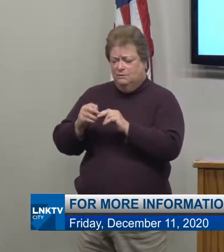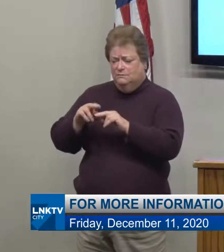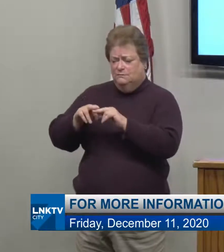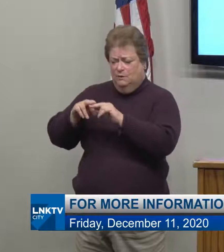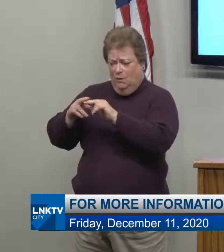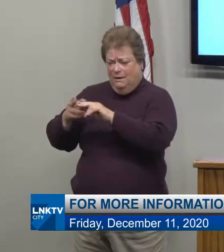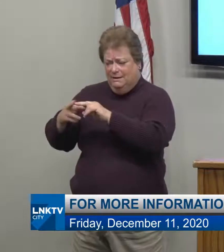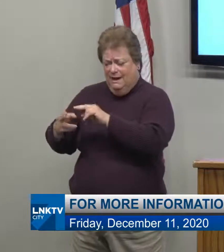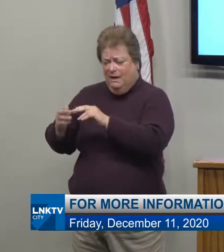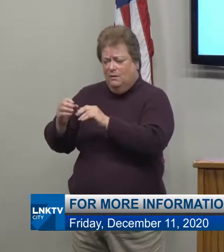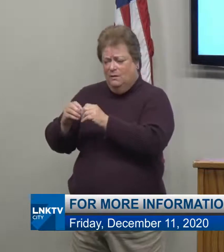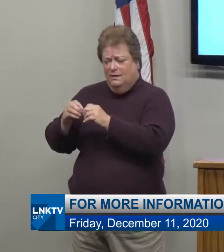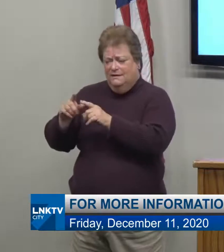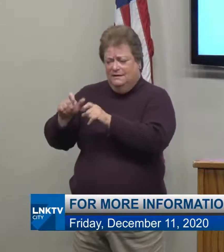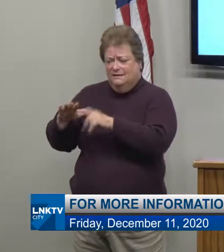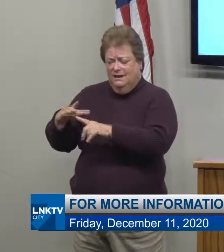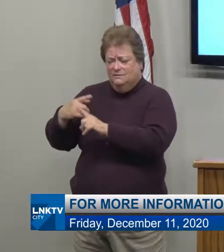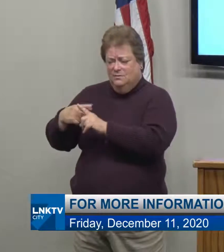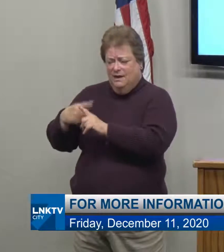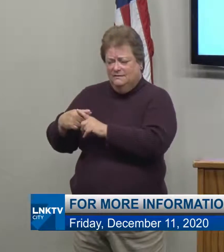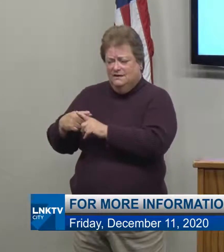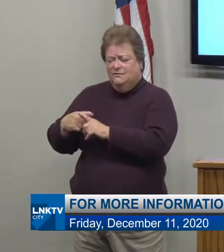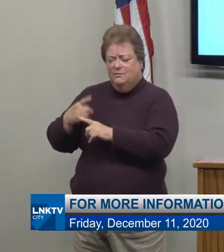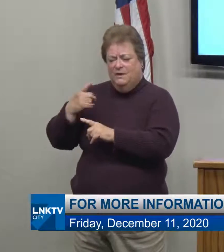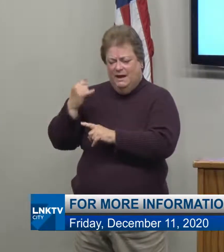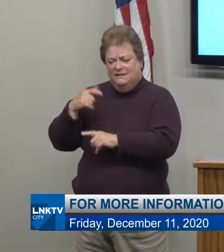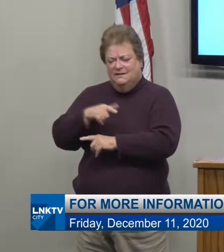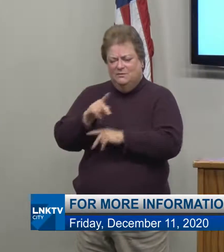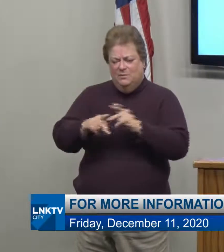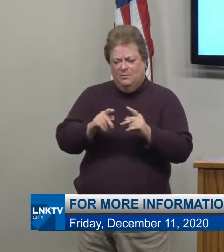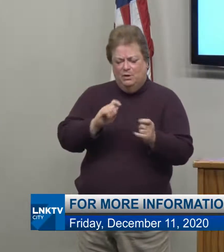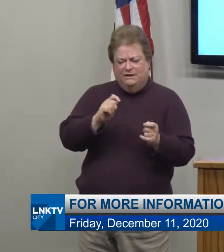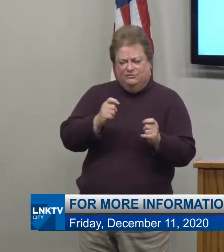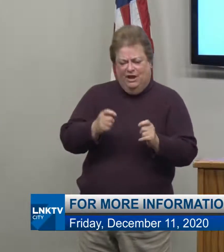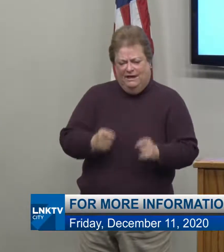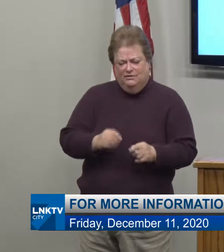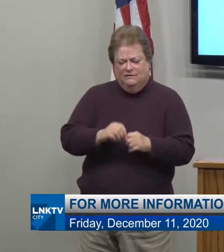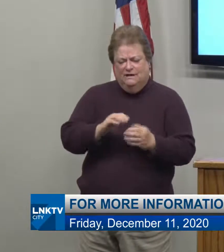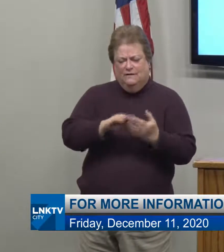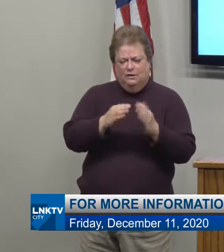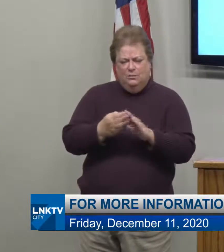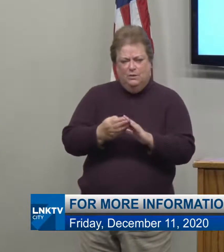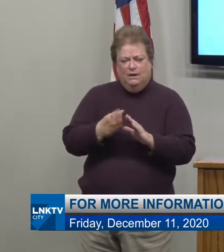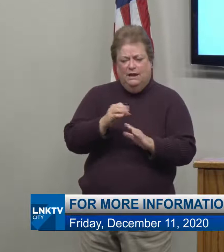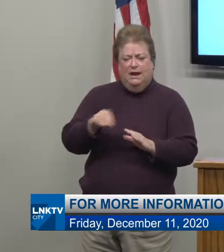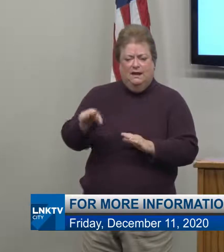attributed to some of the changes we made in the community and the community's response.